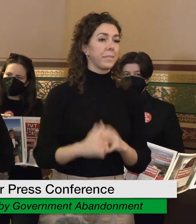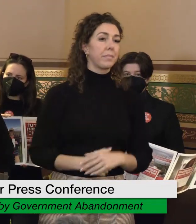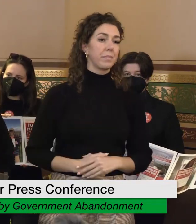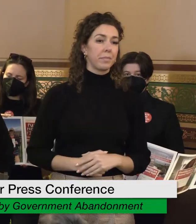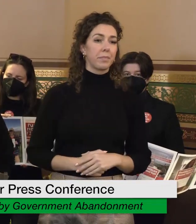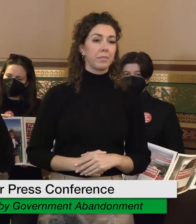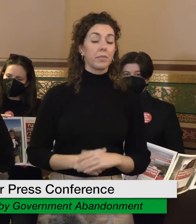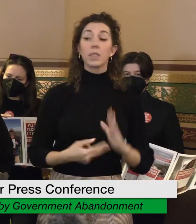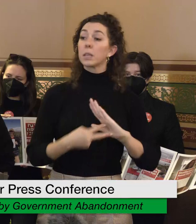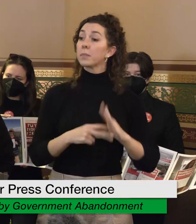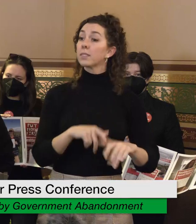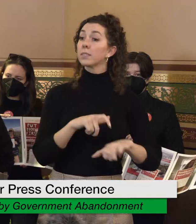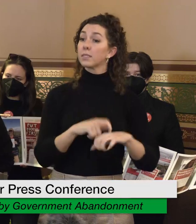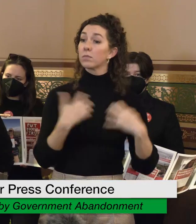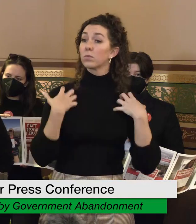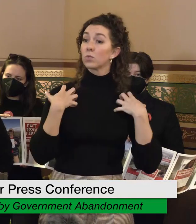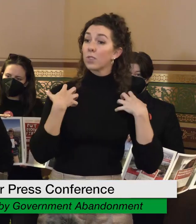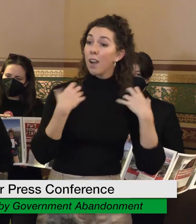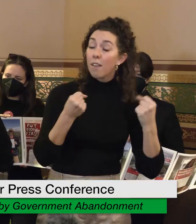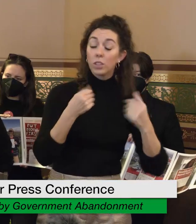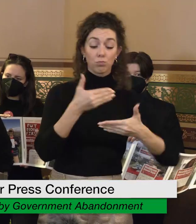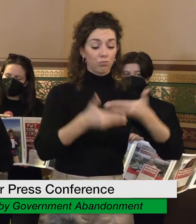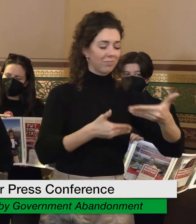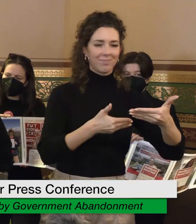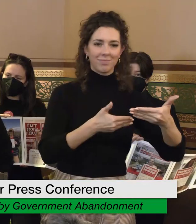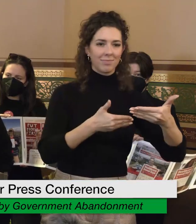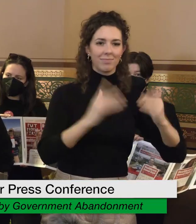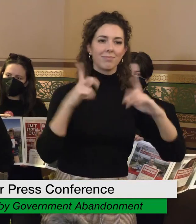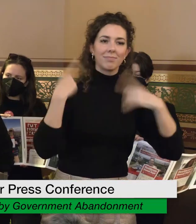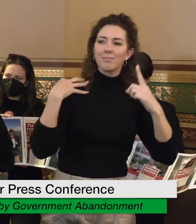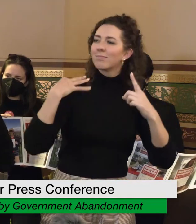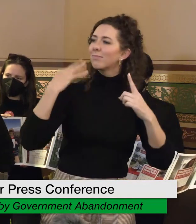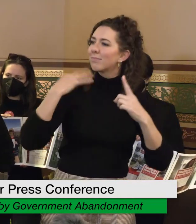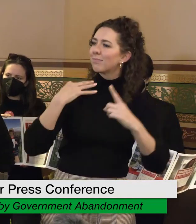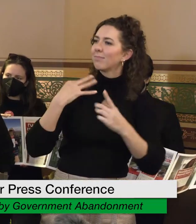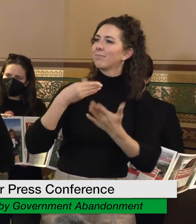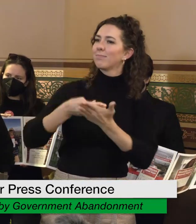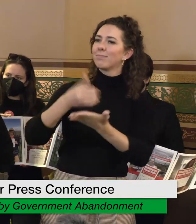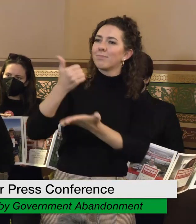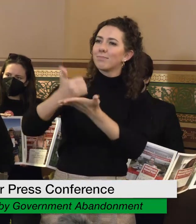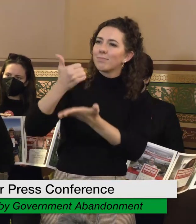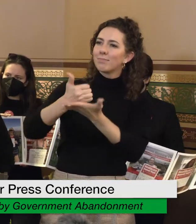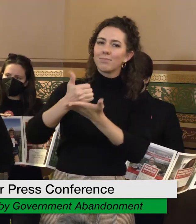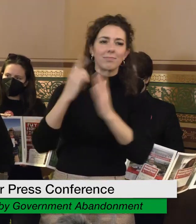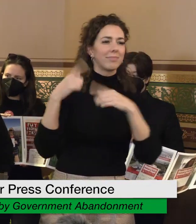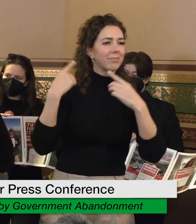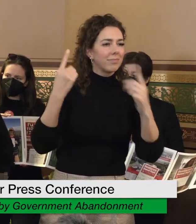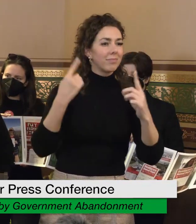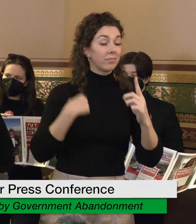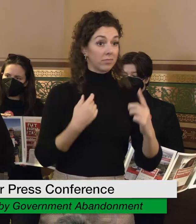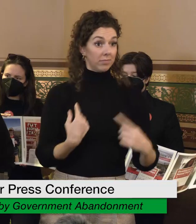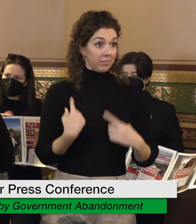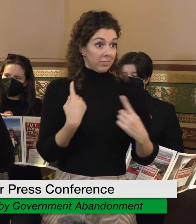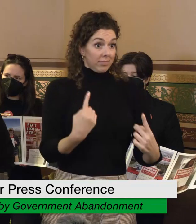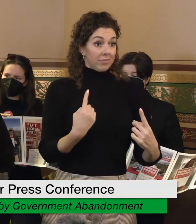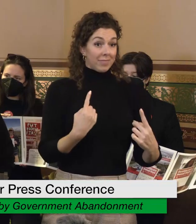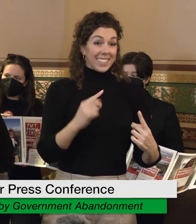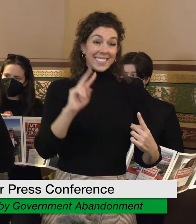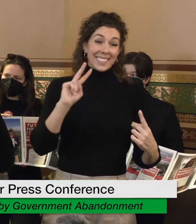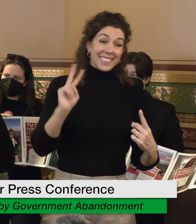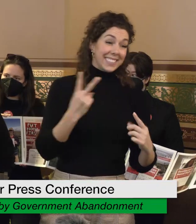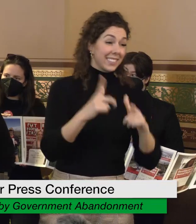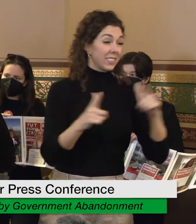the time to recover, I've been applying for financial assistance. As we experience the second largest surge of